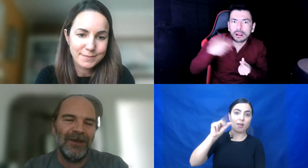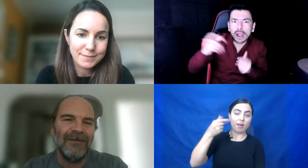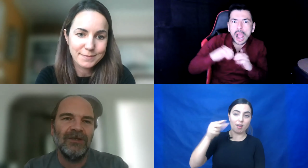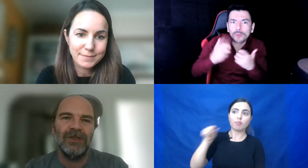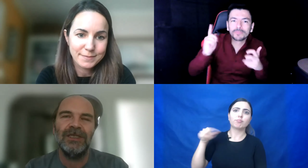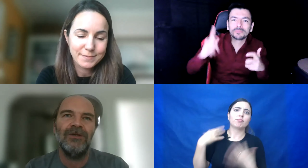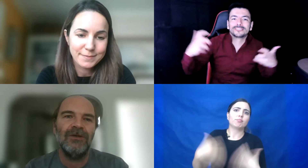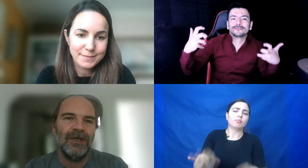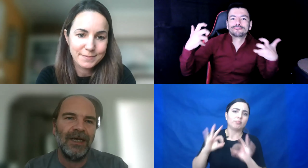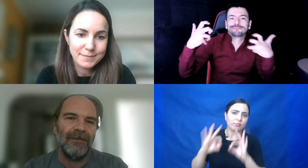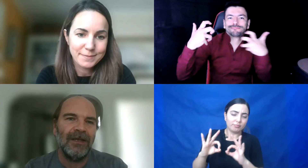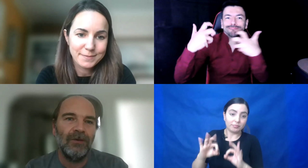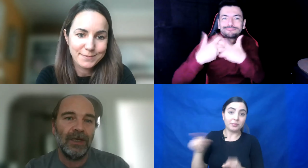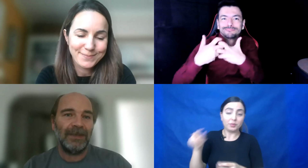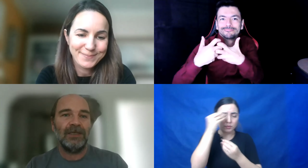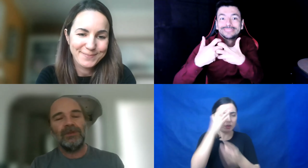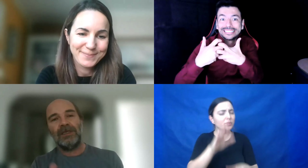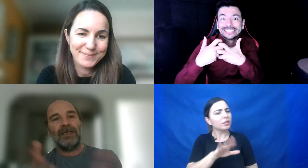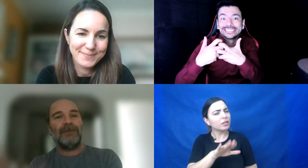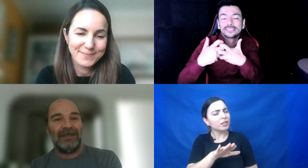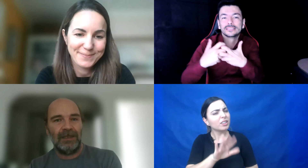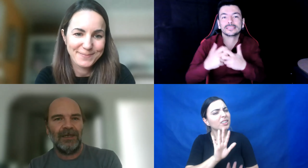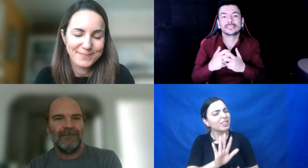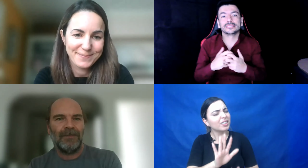at that point, a person approached us,